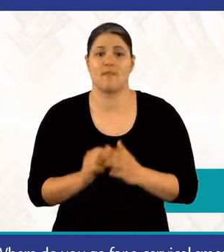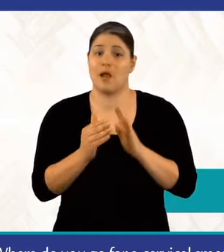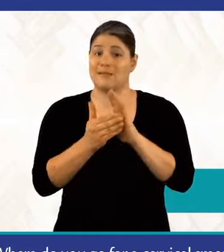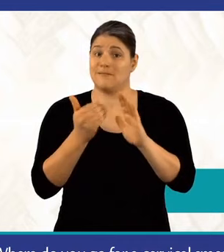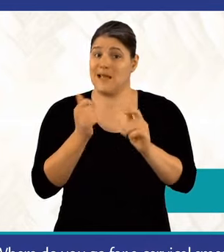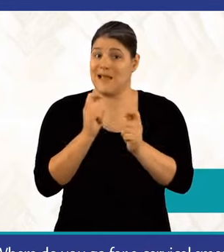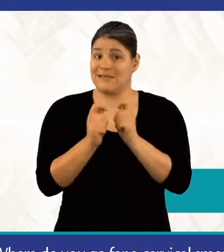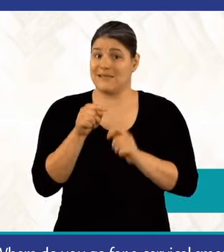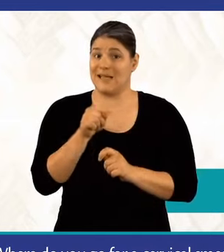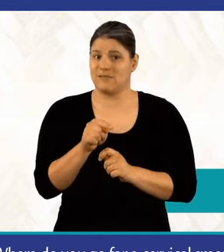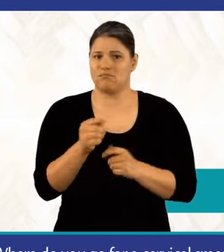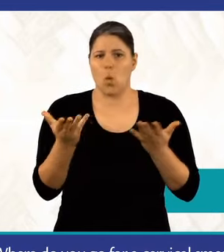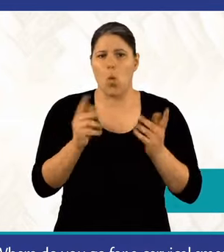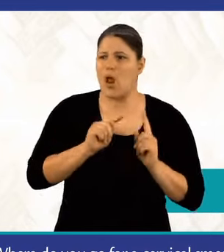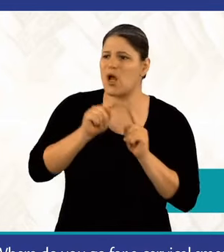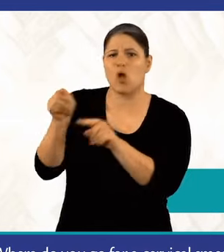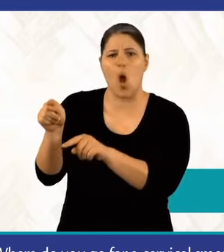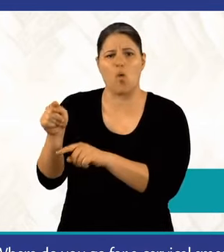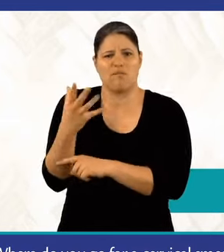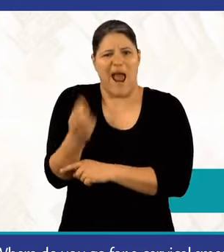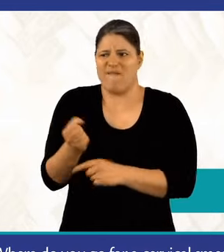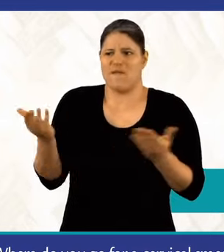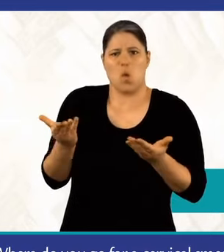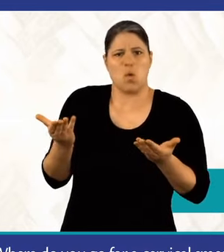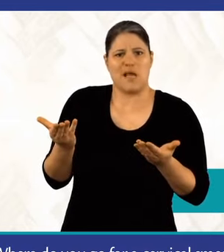Where do you go for a cervical smear test?